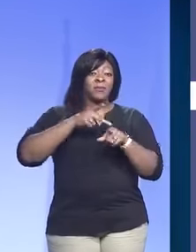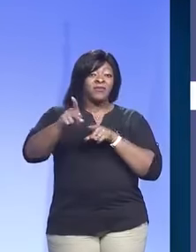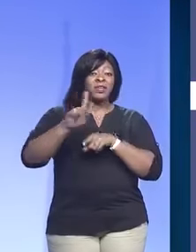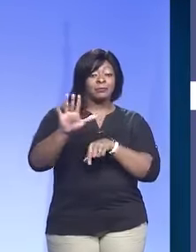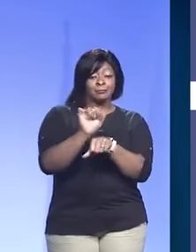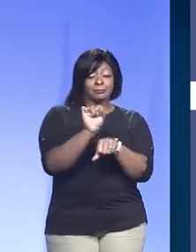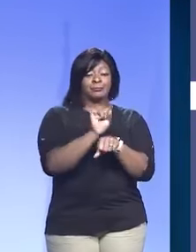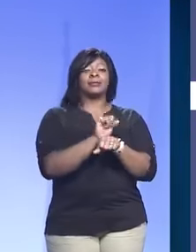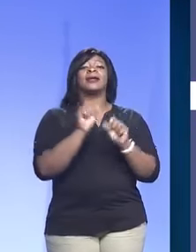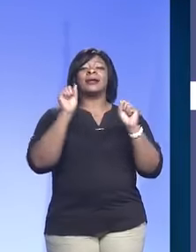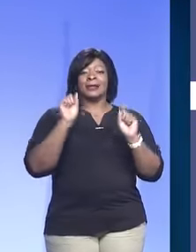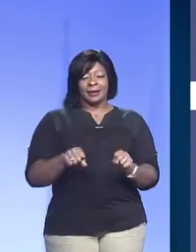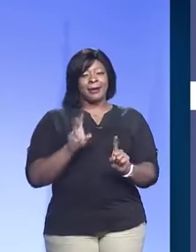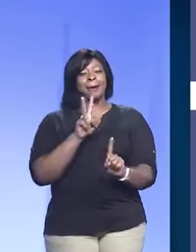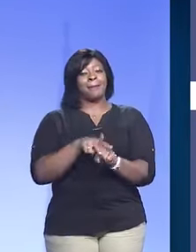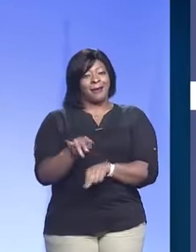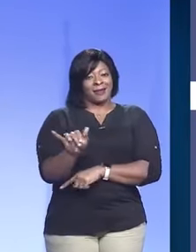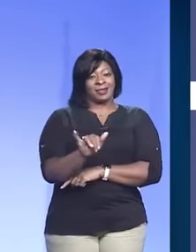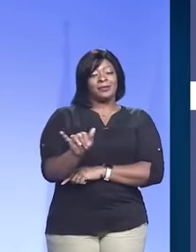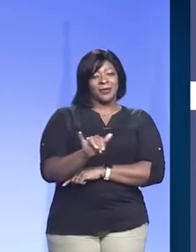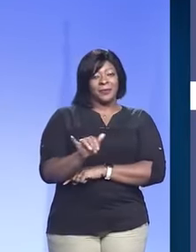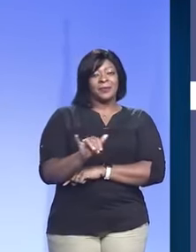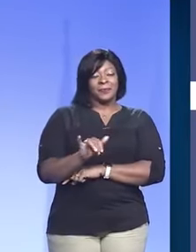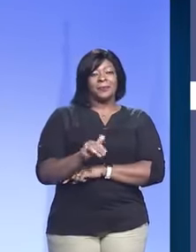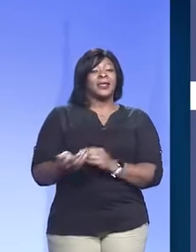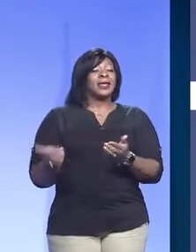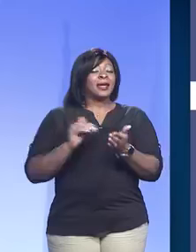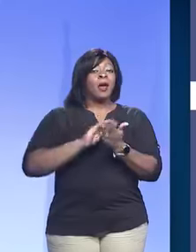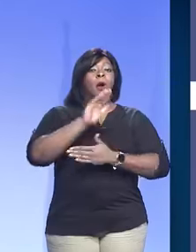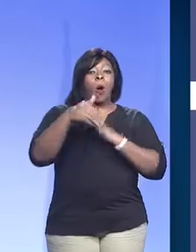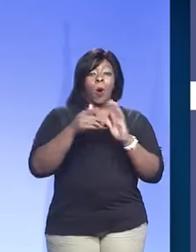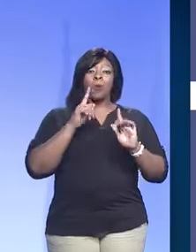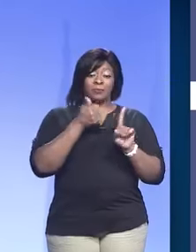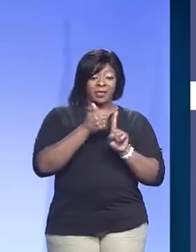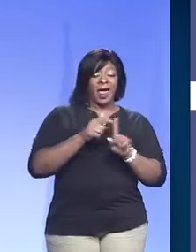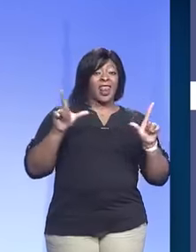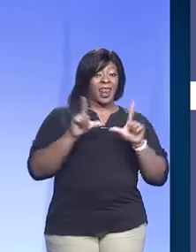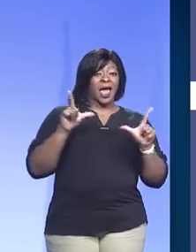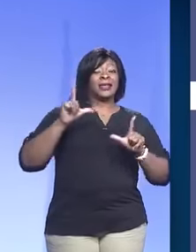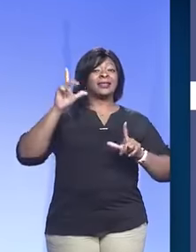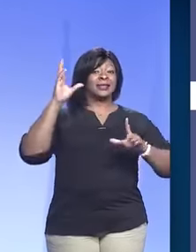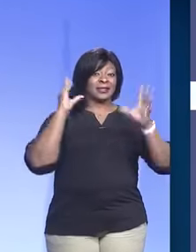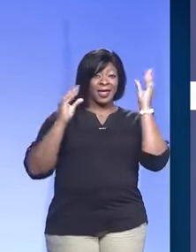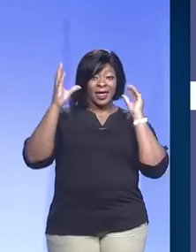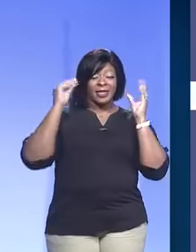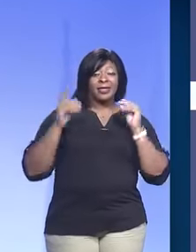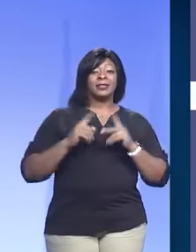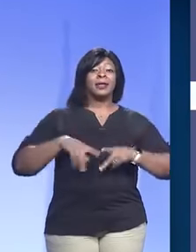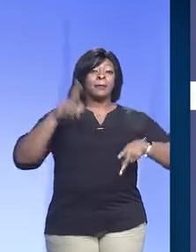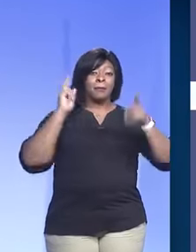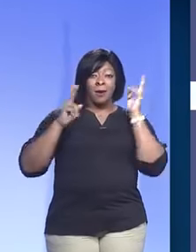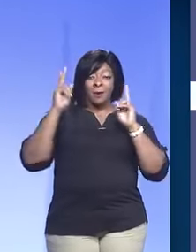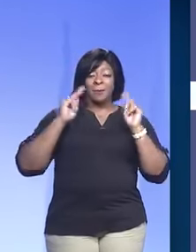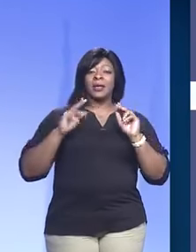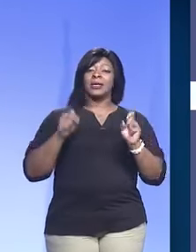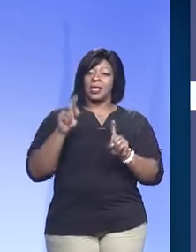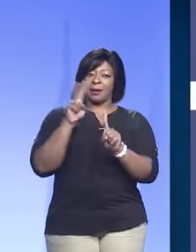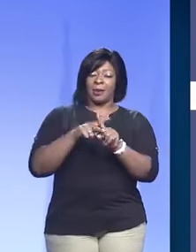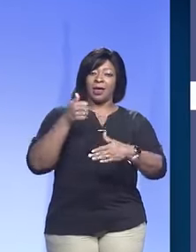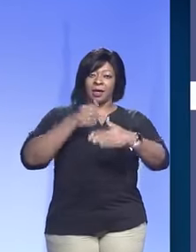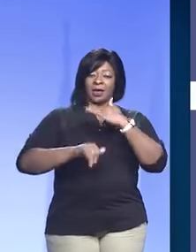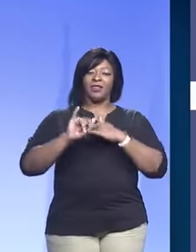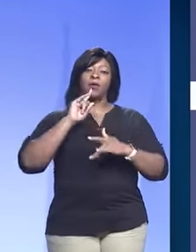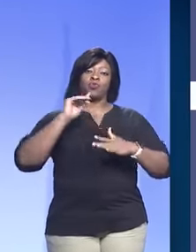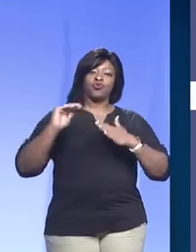professionals are eligible to apply. Again, all licensed stylists will be eligible to apply for an award under